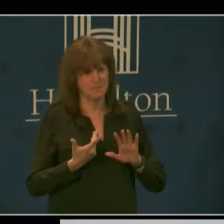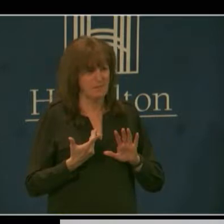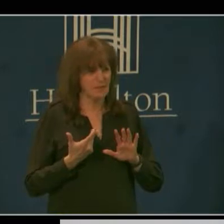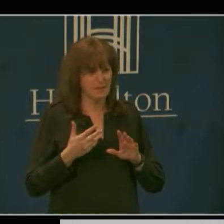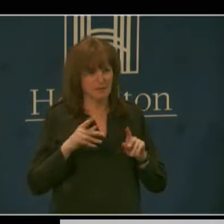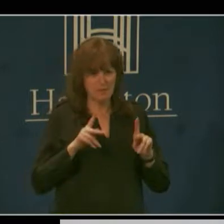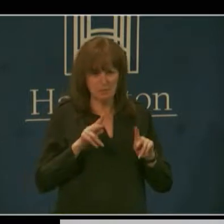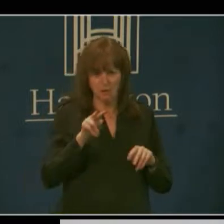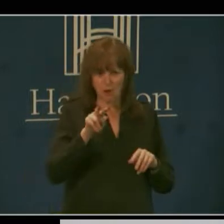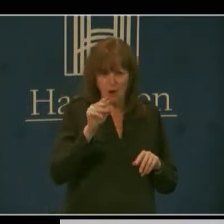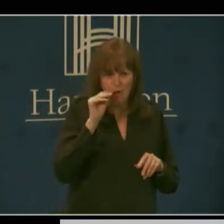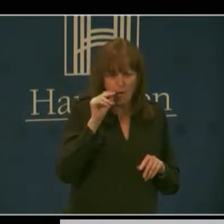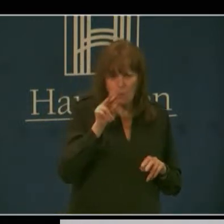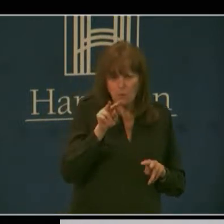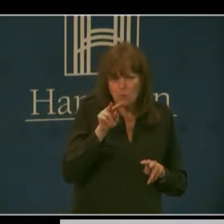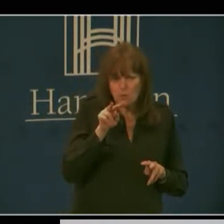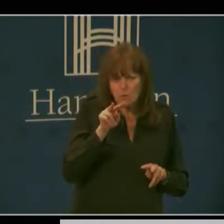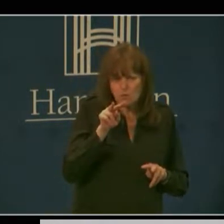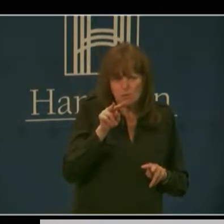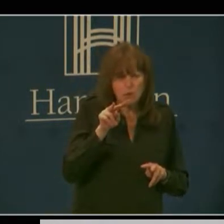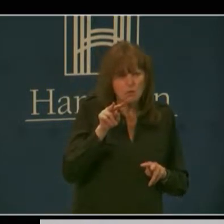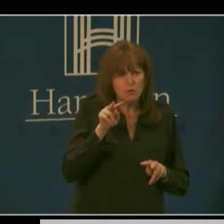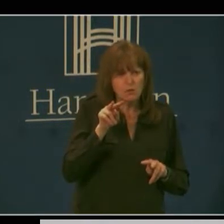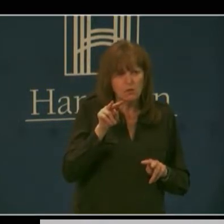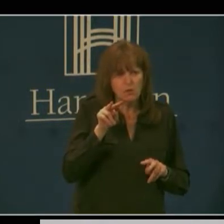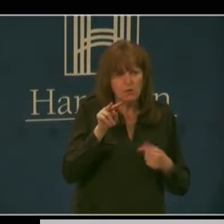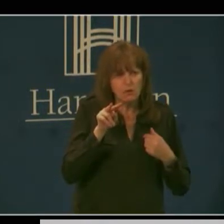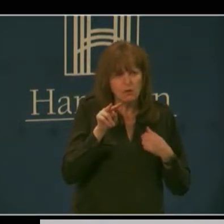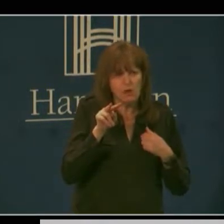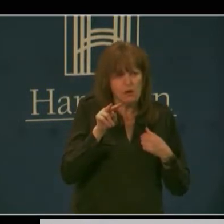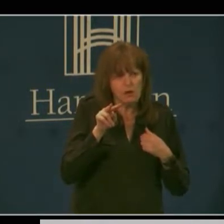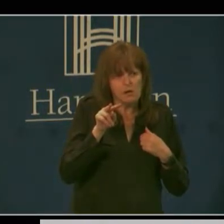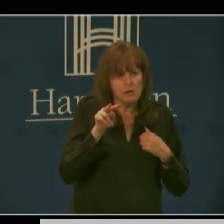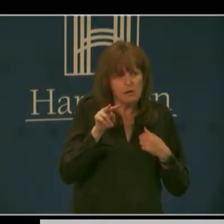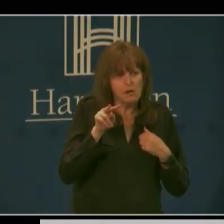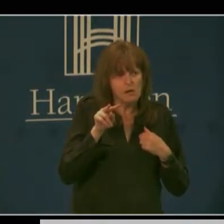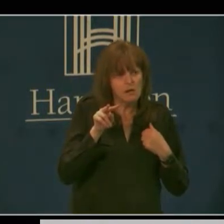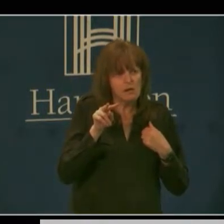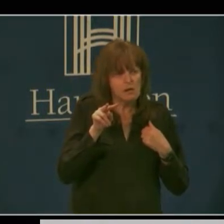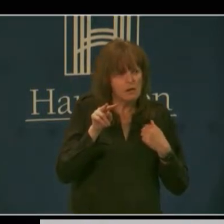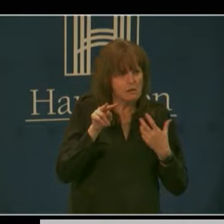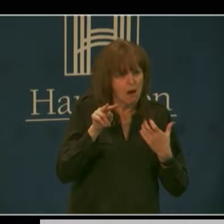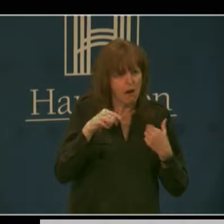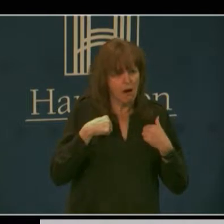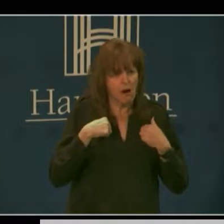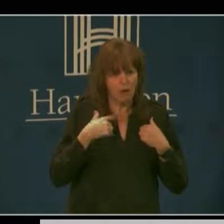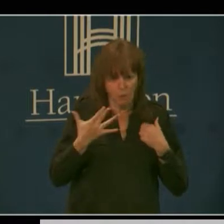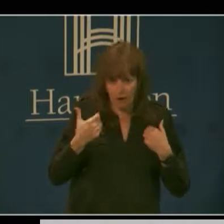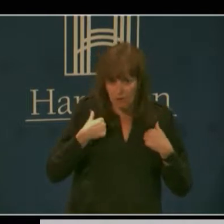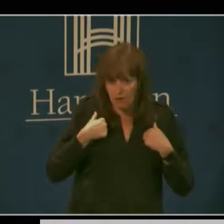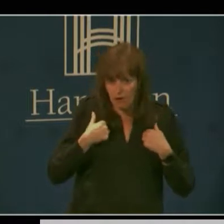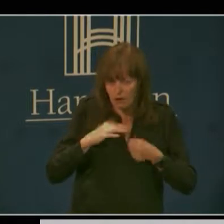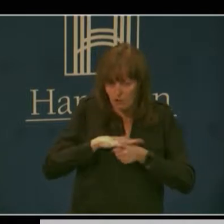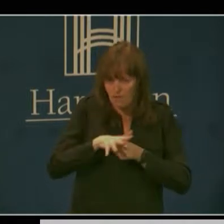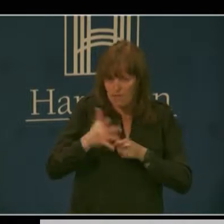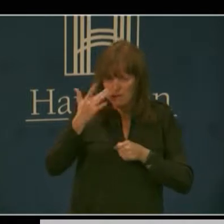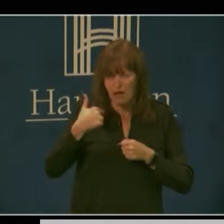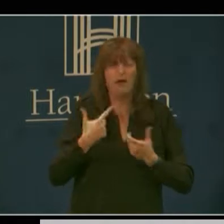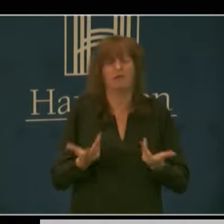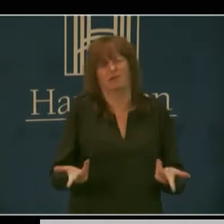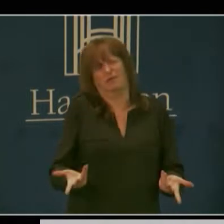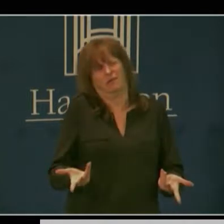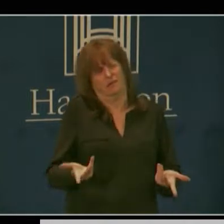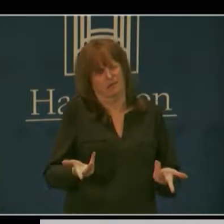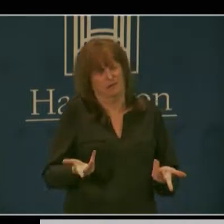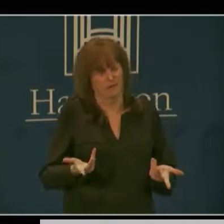just hear him right? Did he say that he wants people to get sick with this virus? So people have heard the phrase flattening the curve. And I want to talk a little